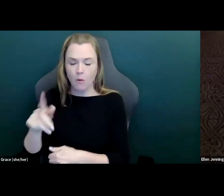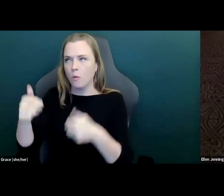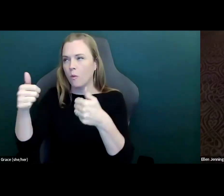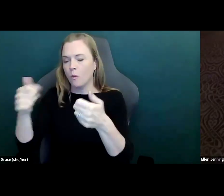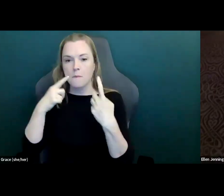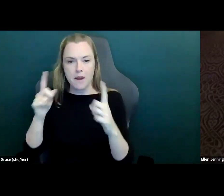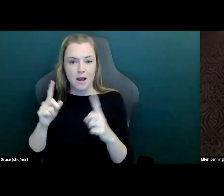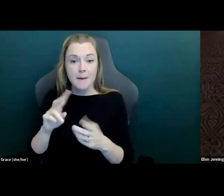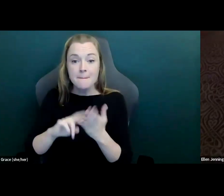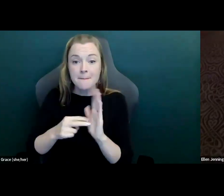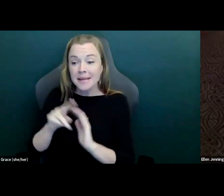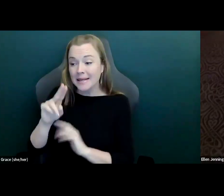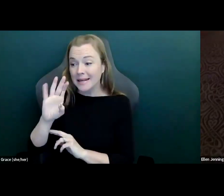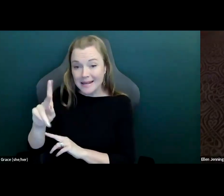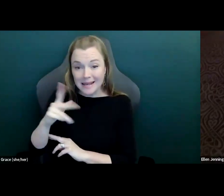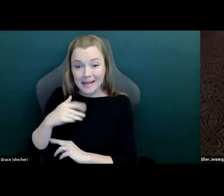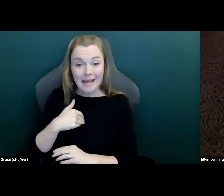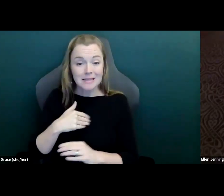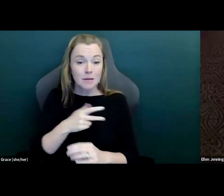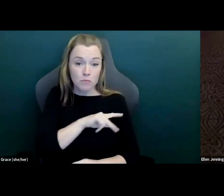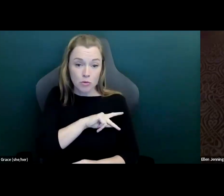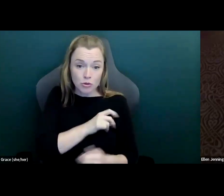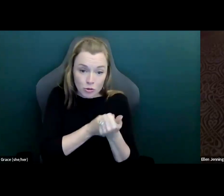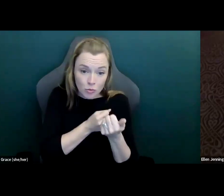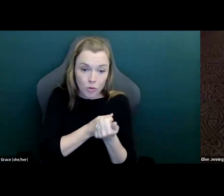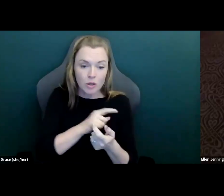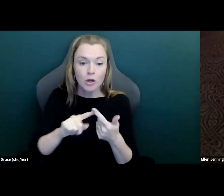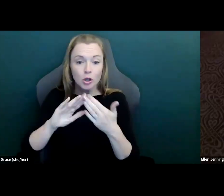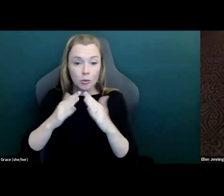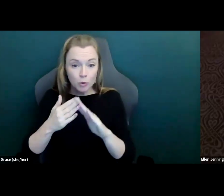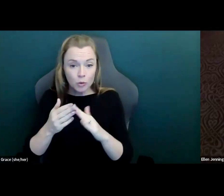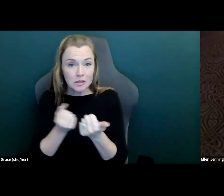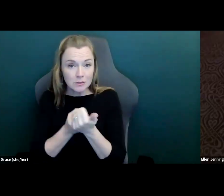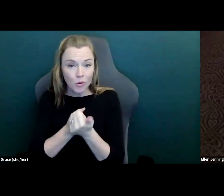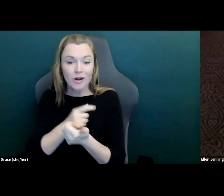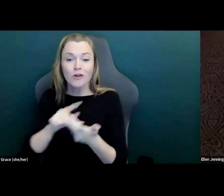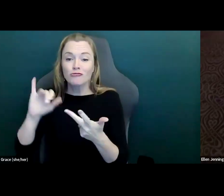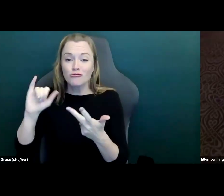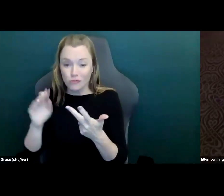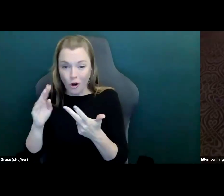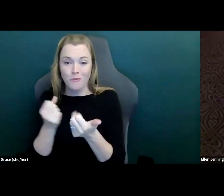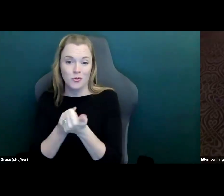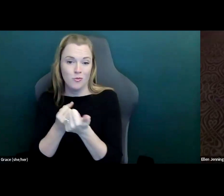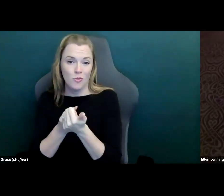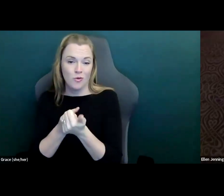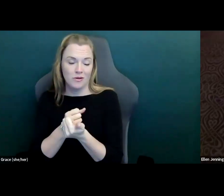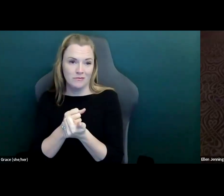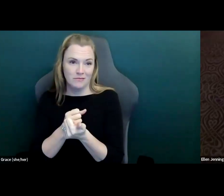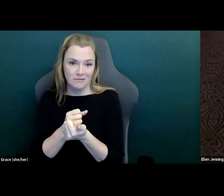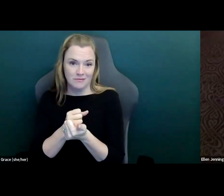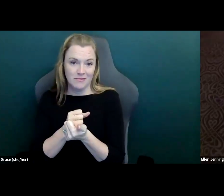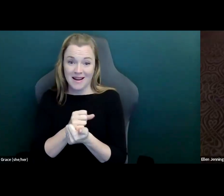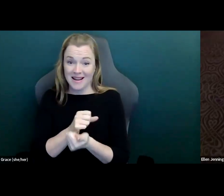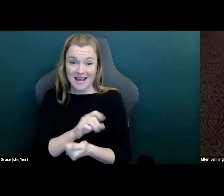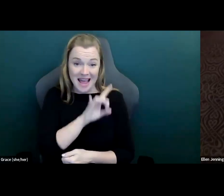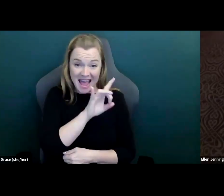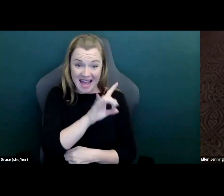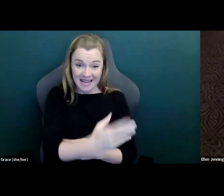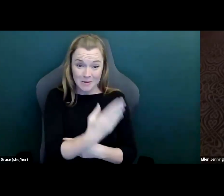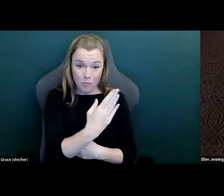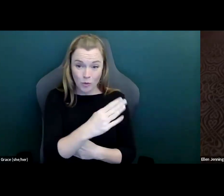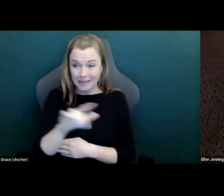now has personal support, community support, and job support staff hours each week from 8 a.m. to 10 p.m. each